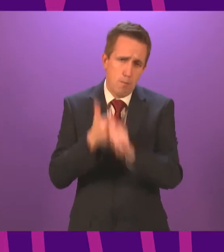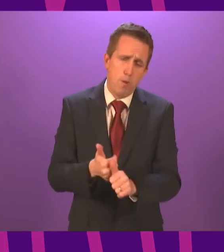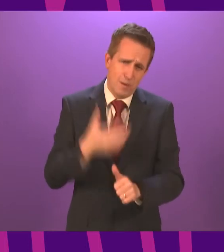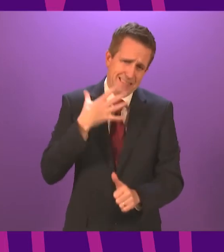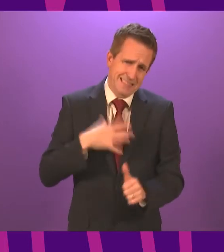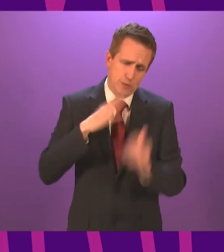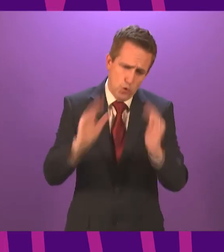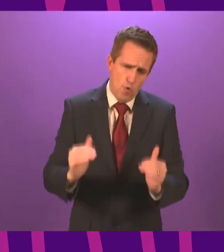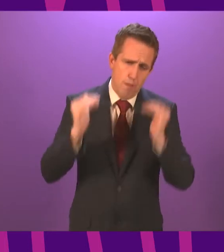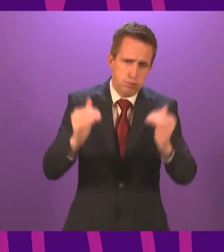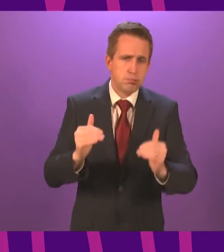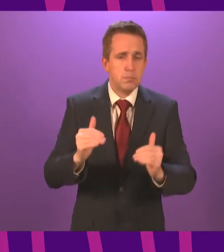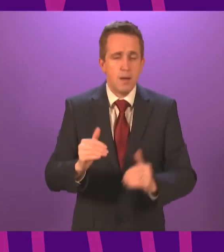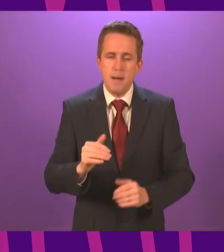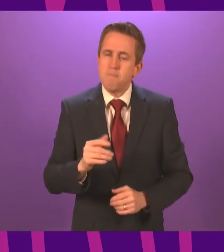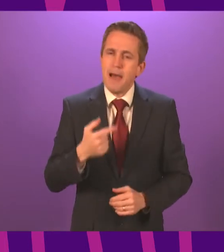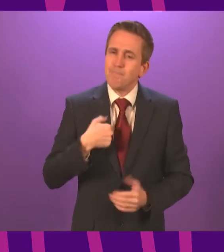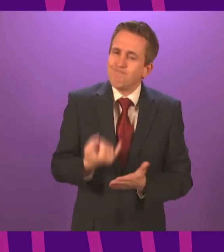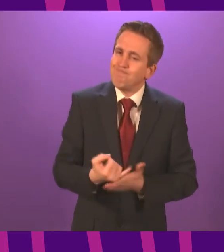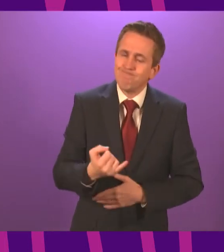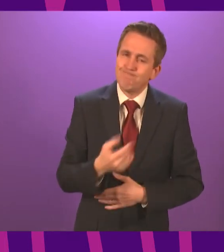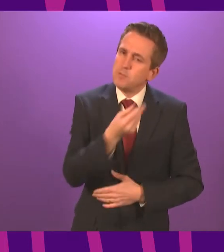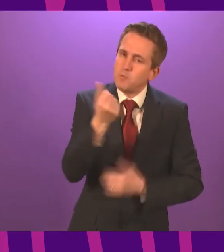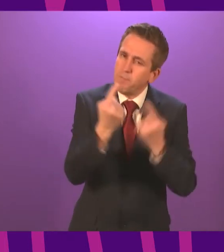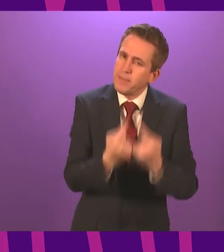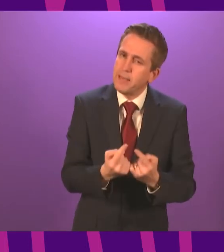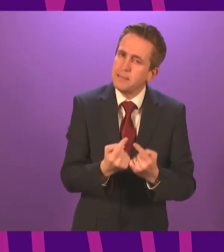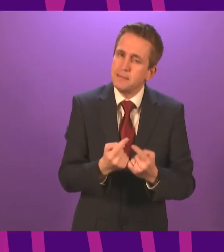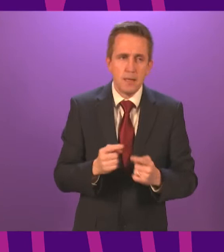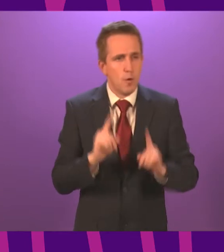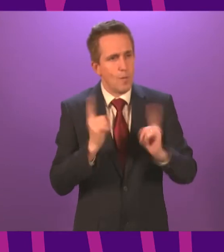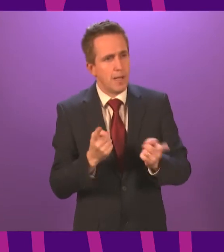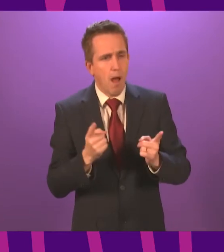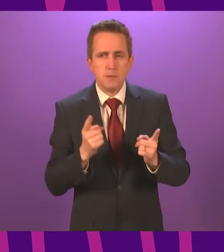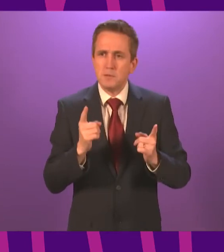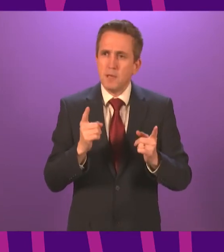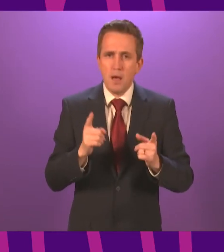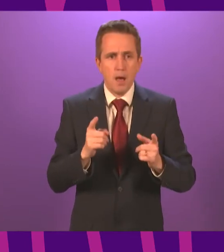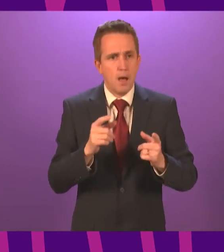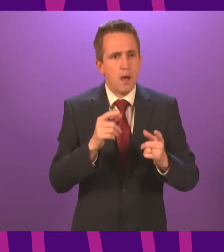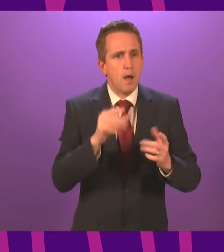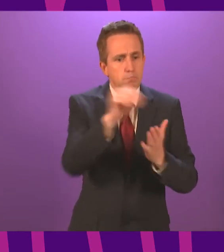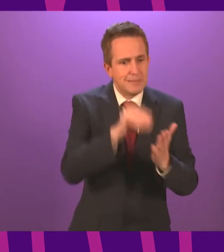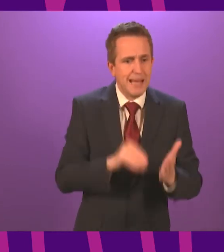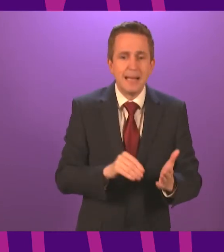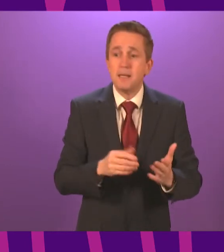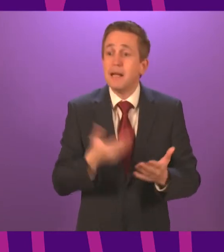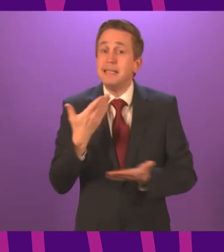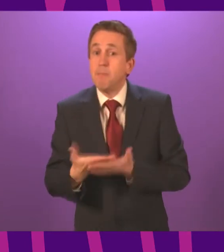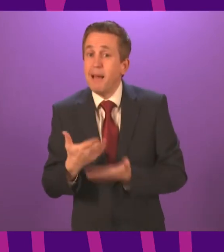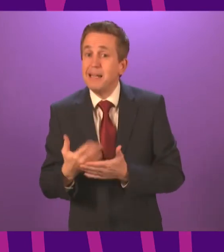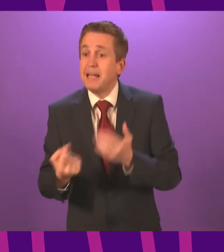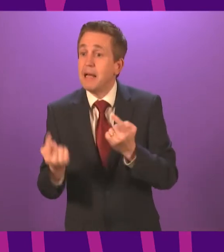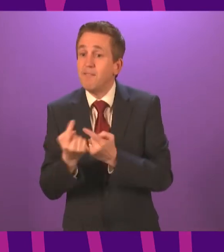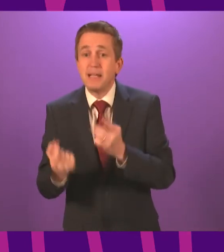can't agree to the idea that we make approval of the measures today conditional on other action happening after